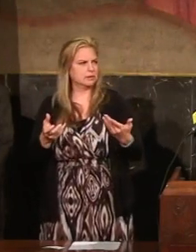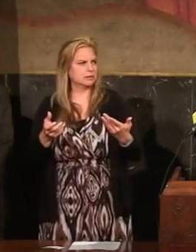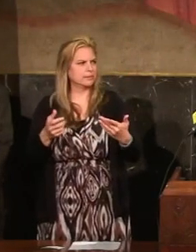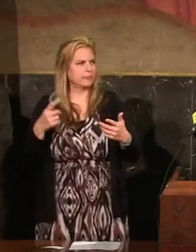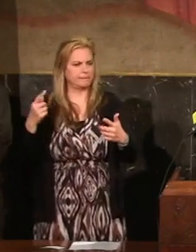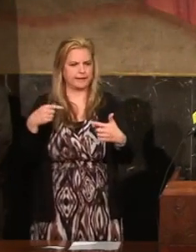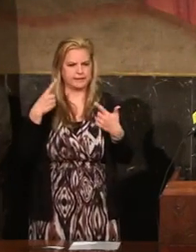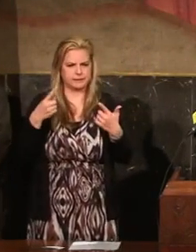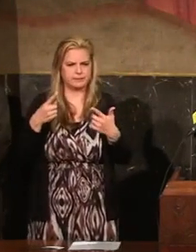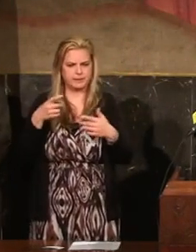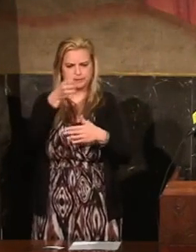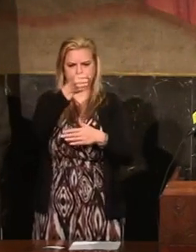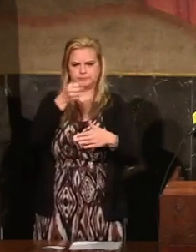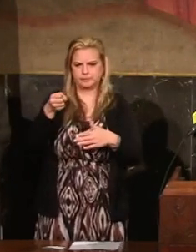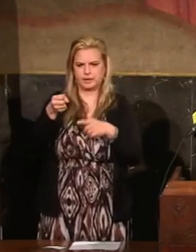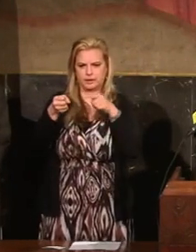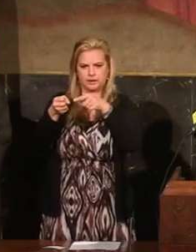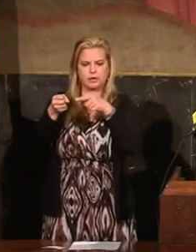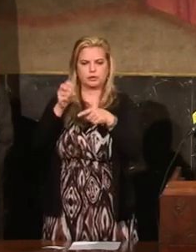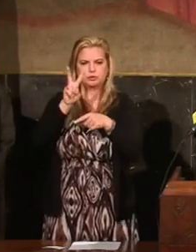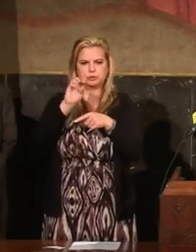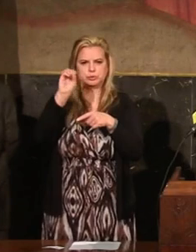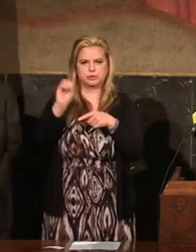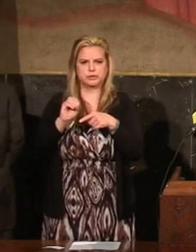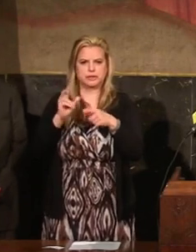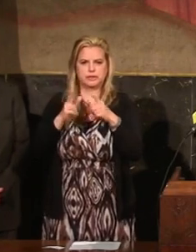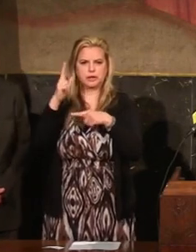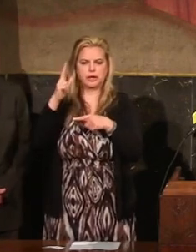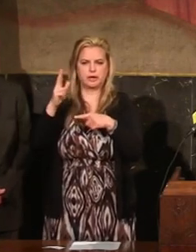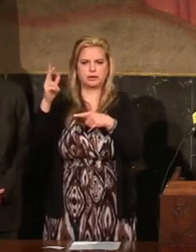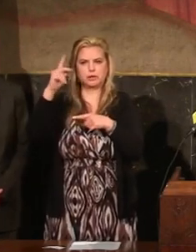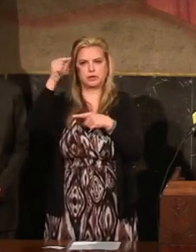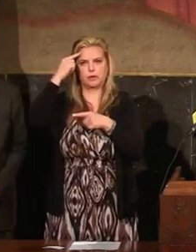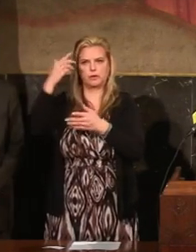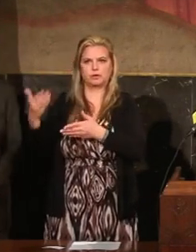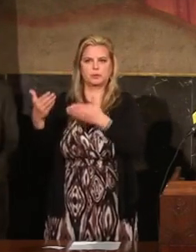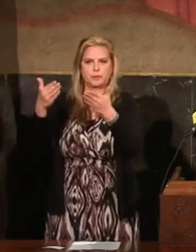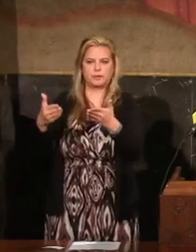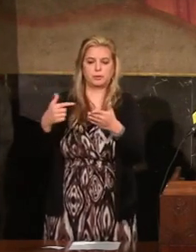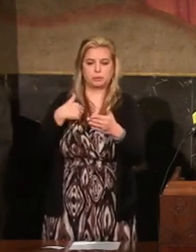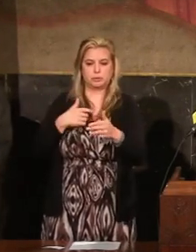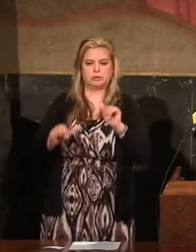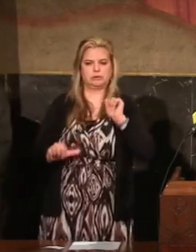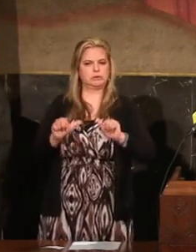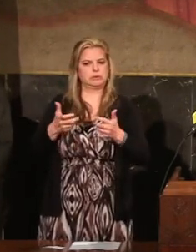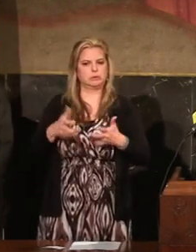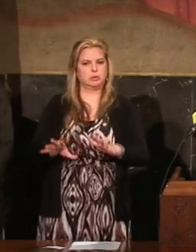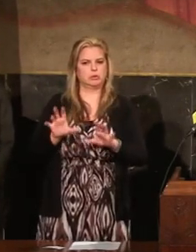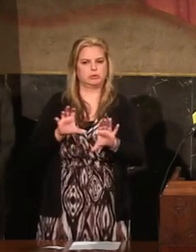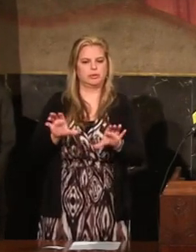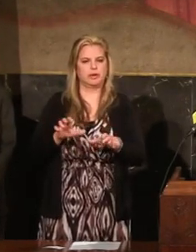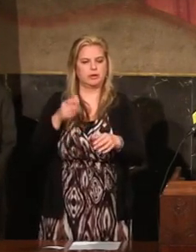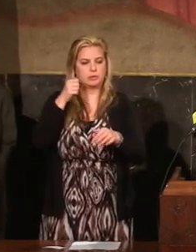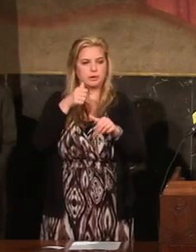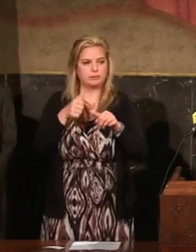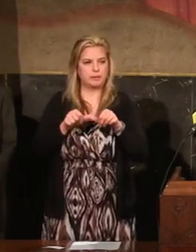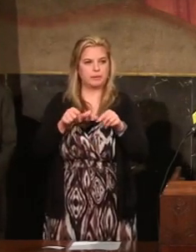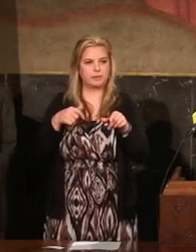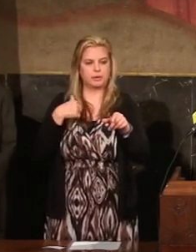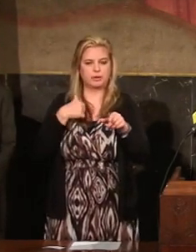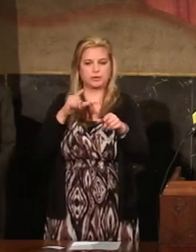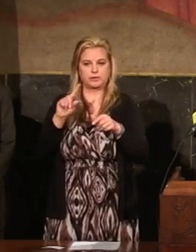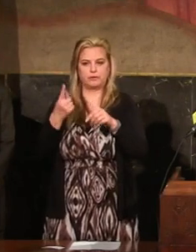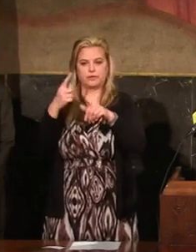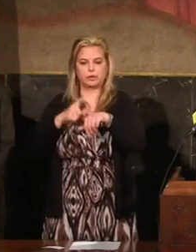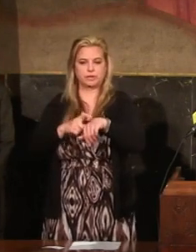It's been subject to the 2% cut proposed by the governor, which we reluctantly wanted to do because, as you know, last year was the first time that we didn't